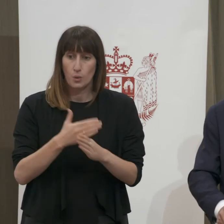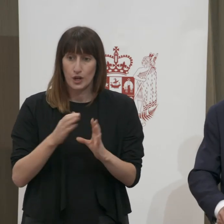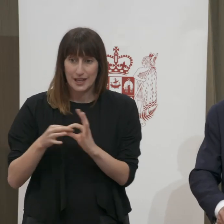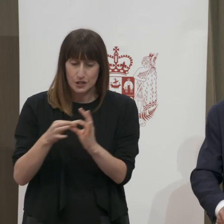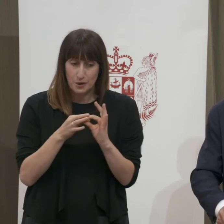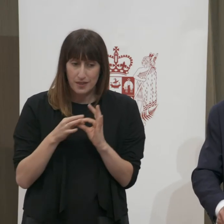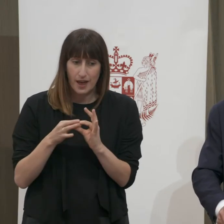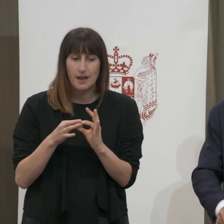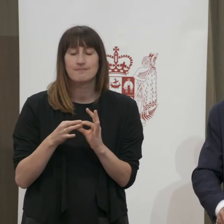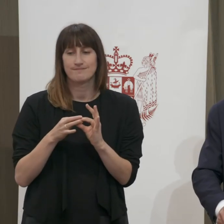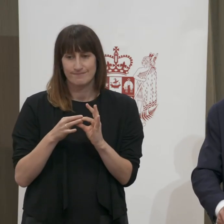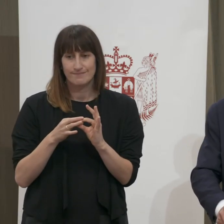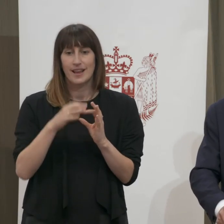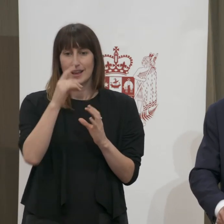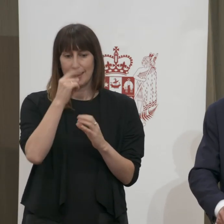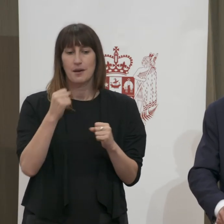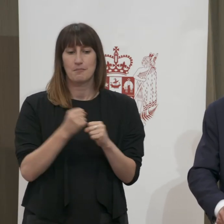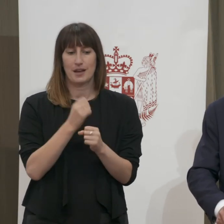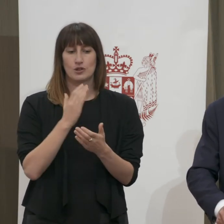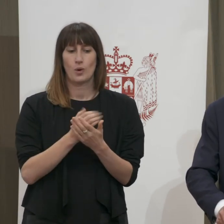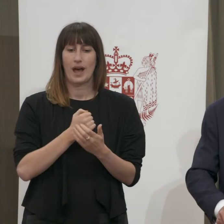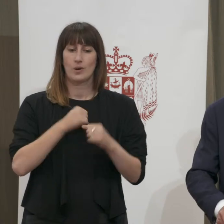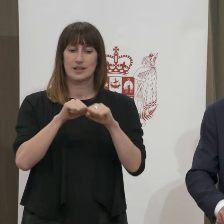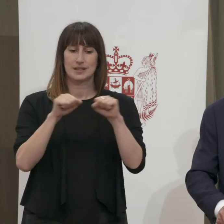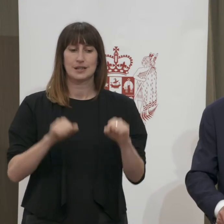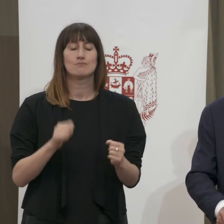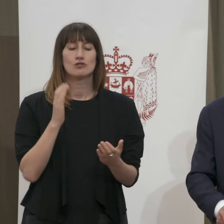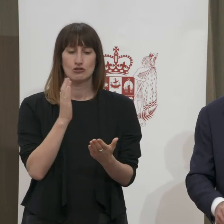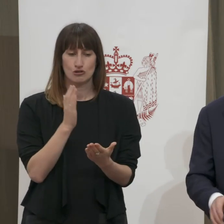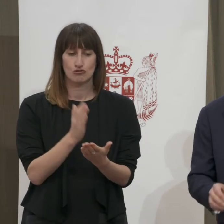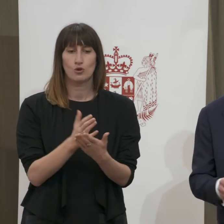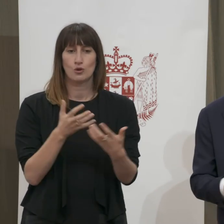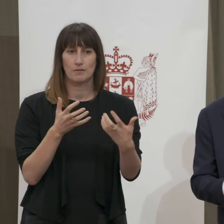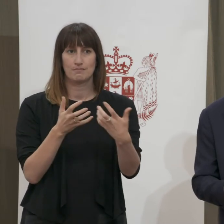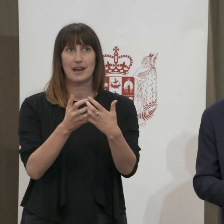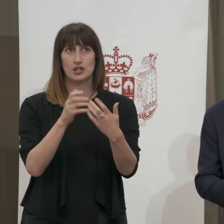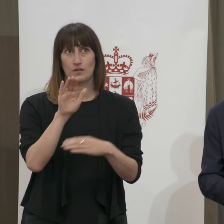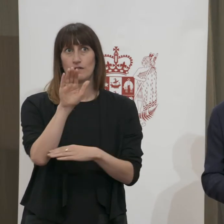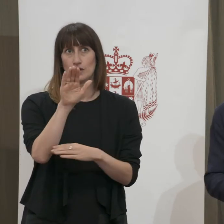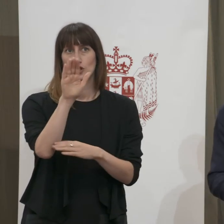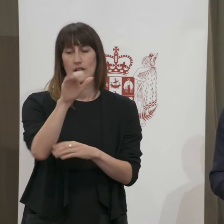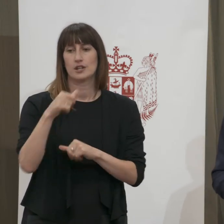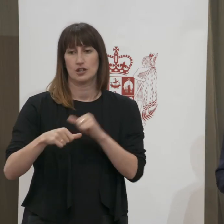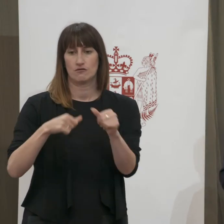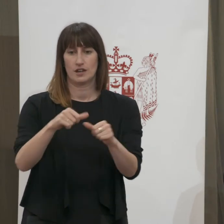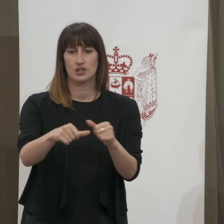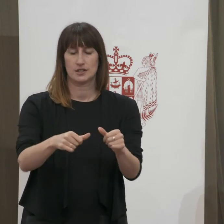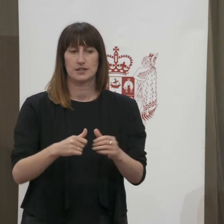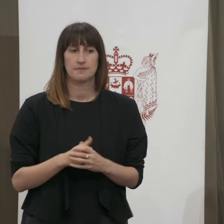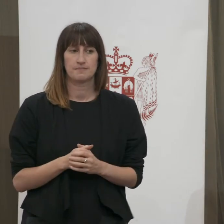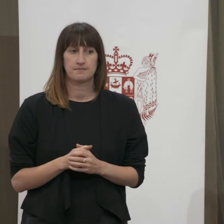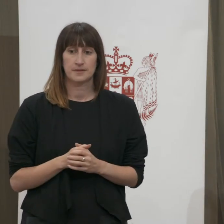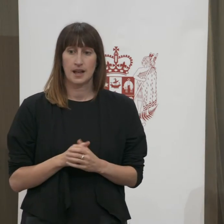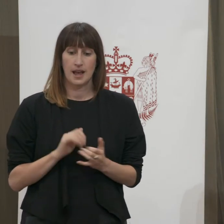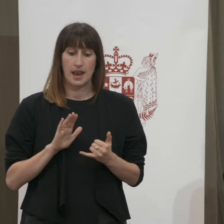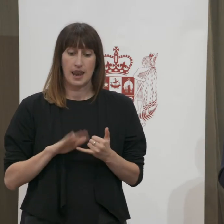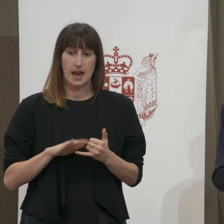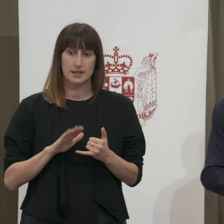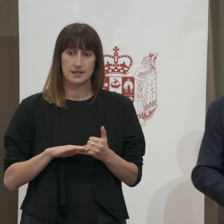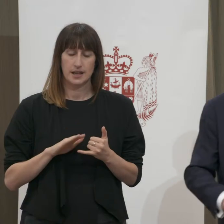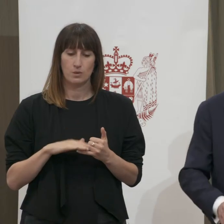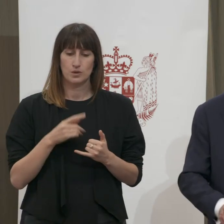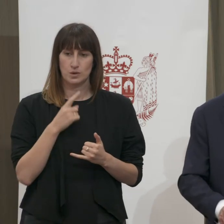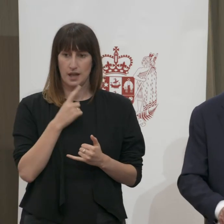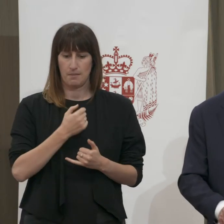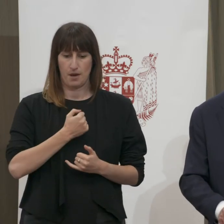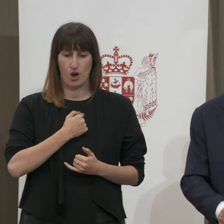can ensure our system is one truly fit for future generations. I want to conclude with just a few words of my